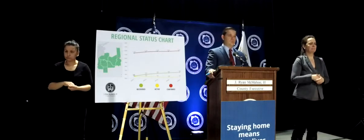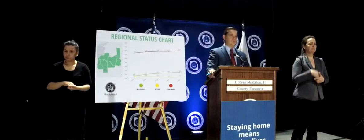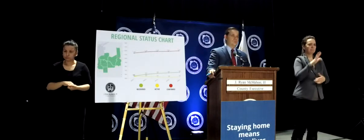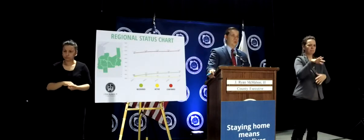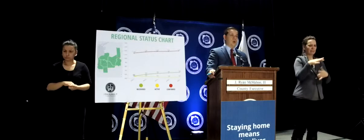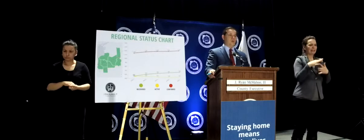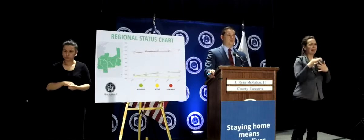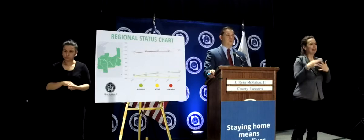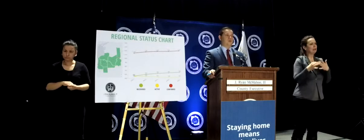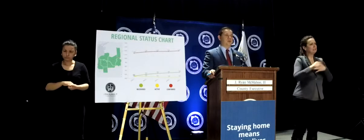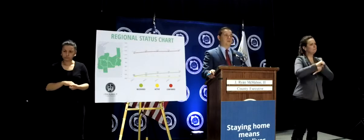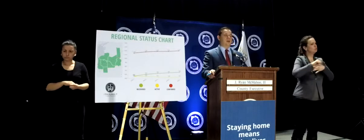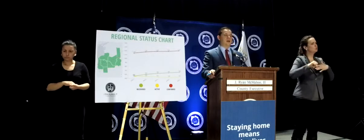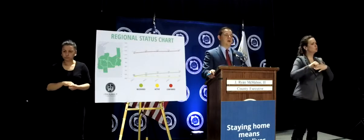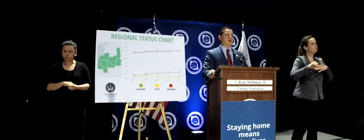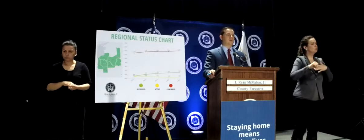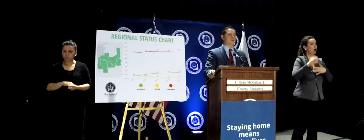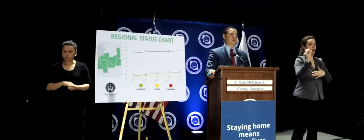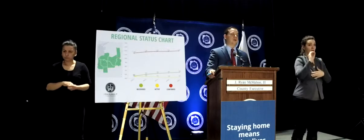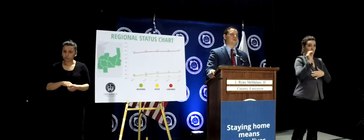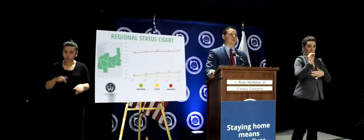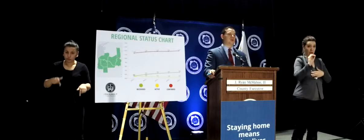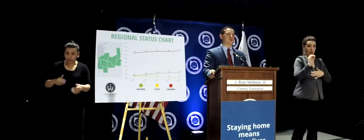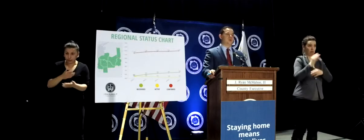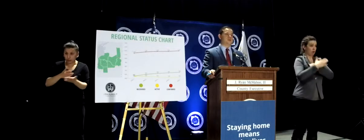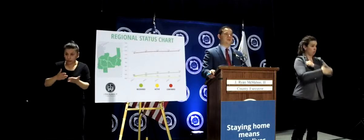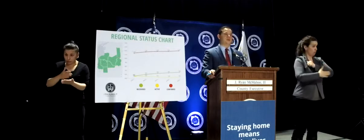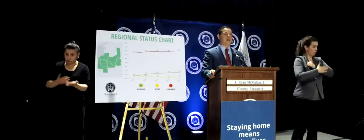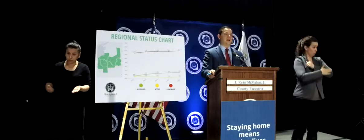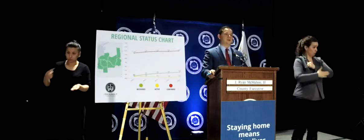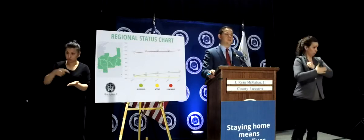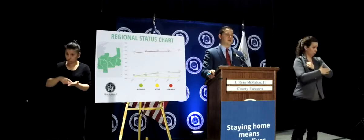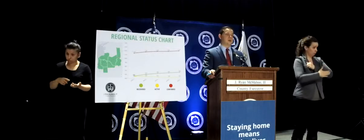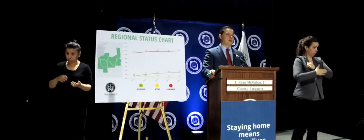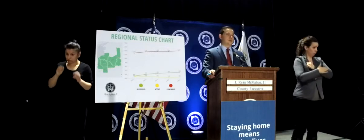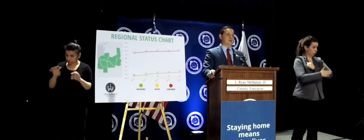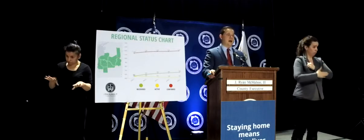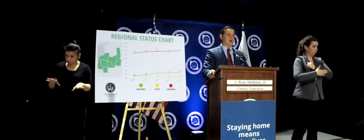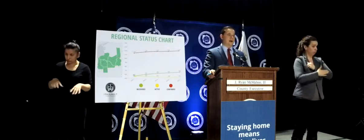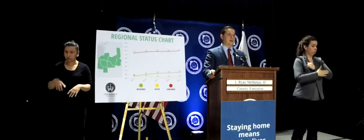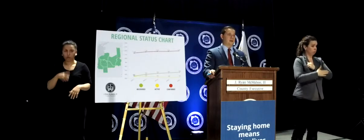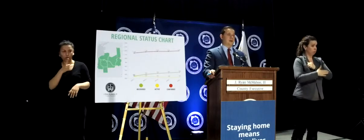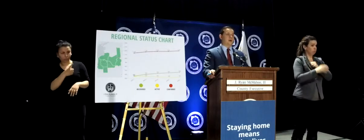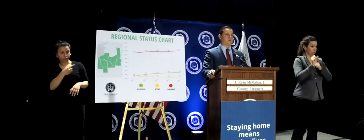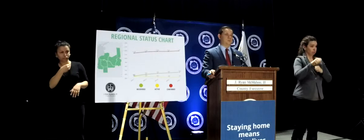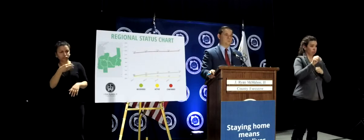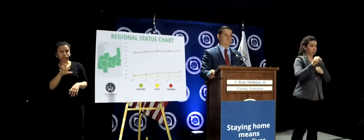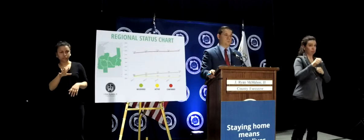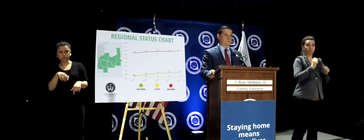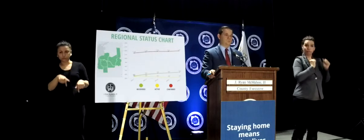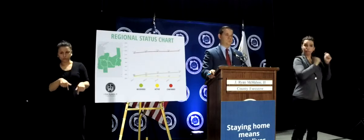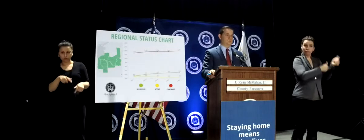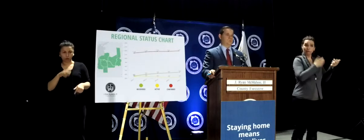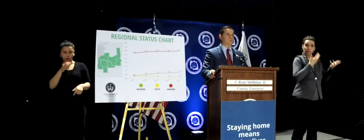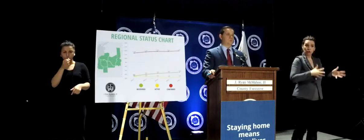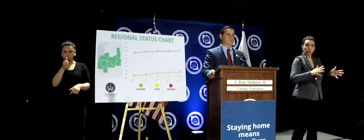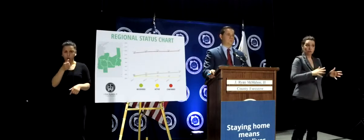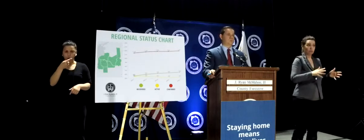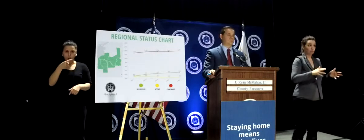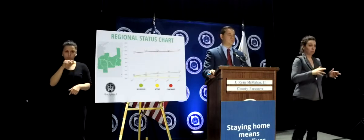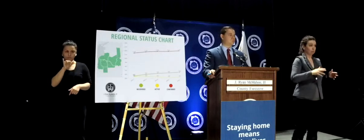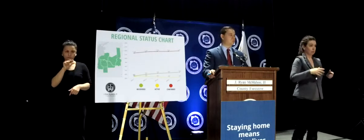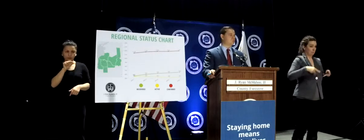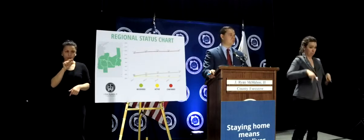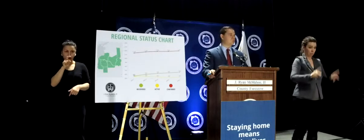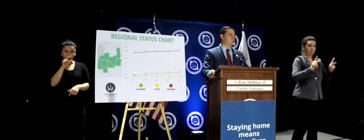Onondaga County? Yeah, we've deemed that elective surgeries based off of the guidance is allowed in Onondaga County.